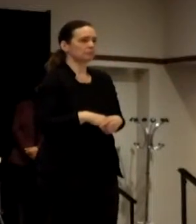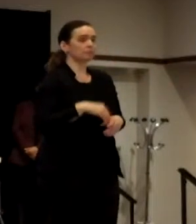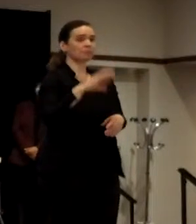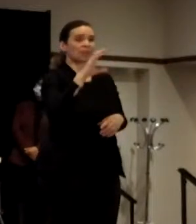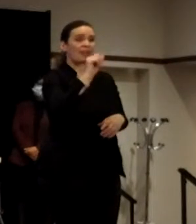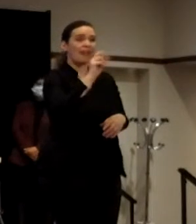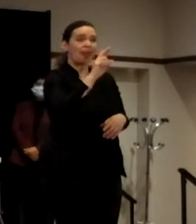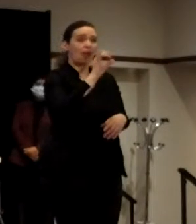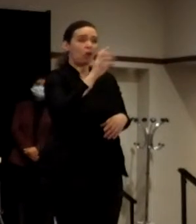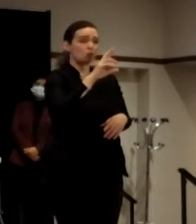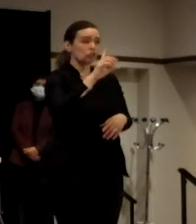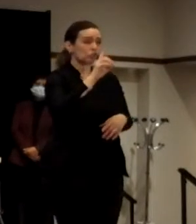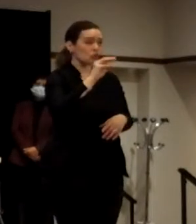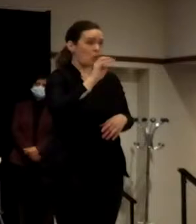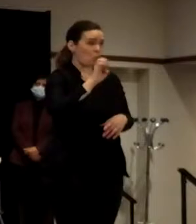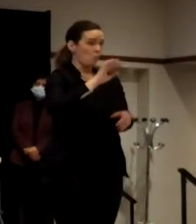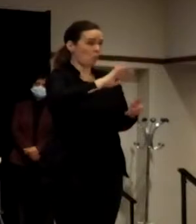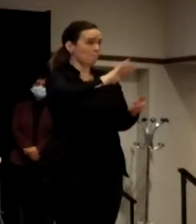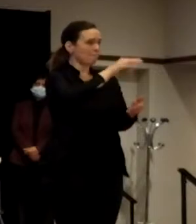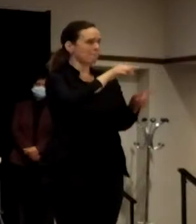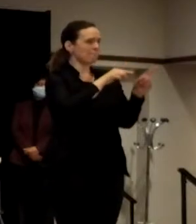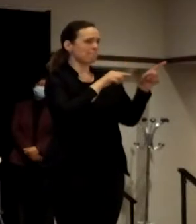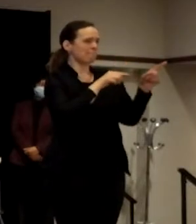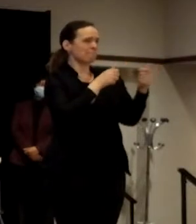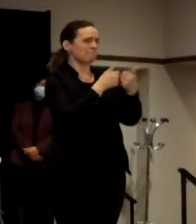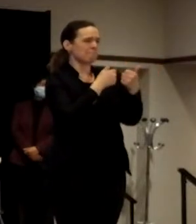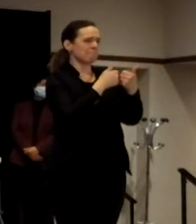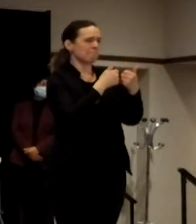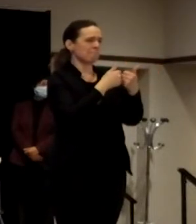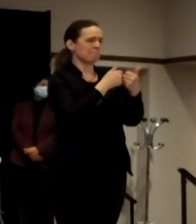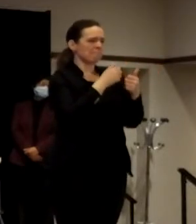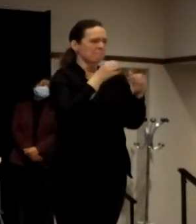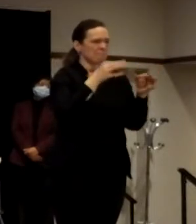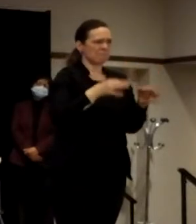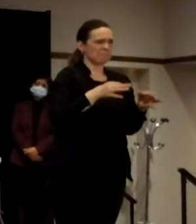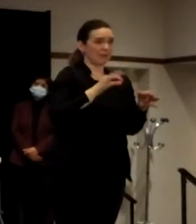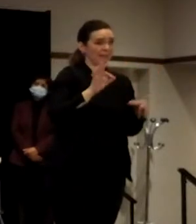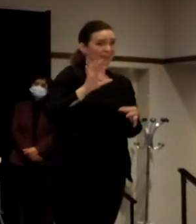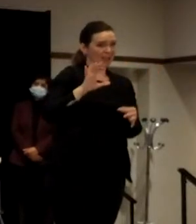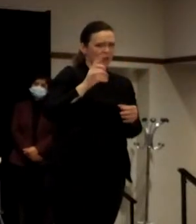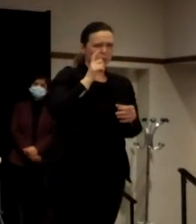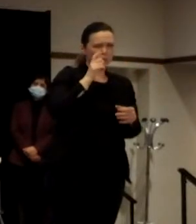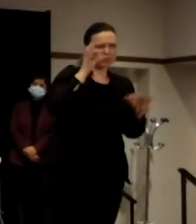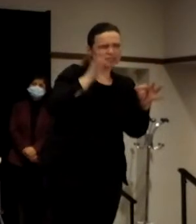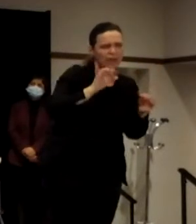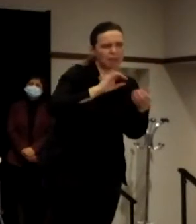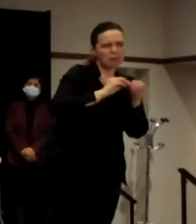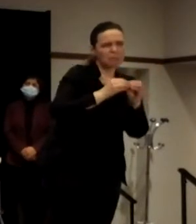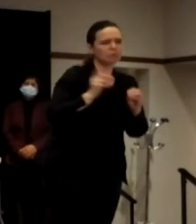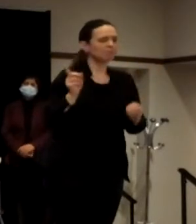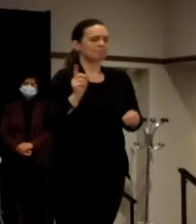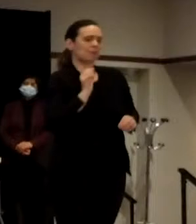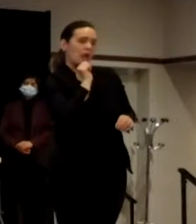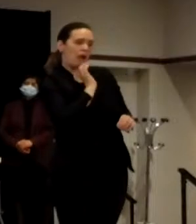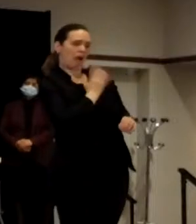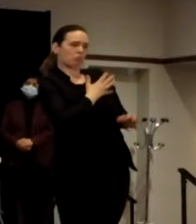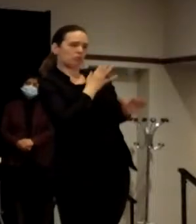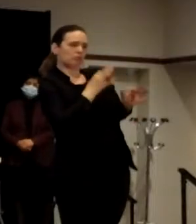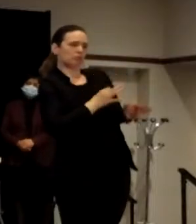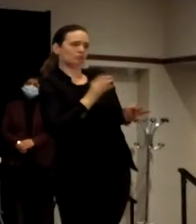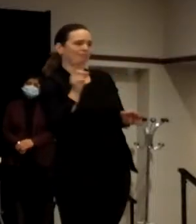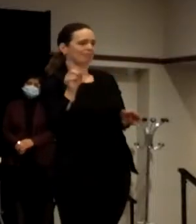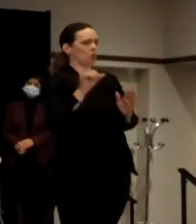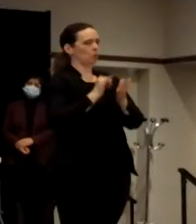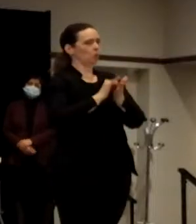That's not our number. That's the state of New York, and I think it's a percentage, right? So I think they probably could have gone a little bit